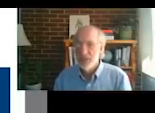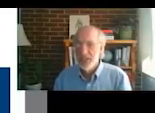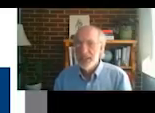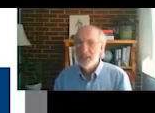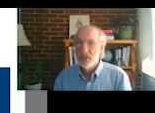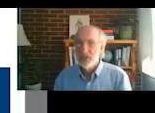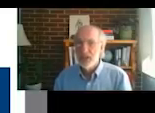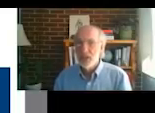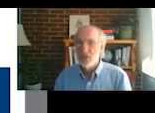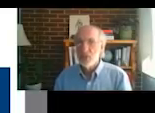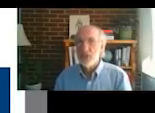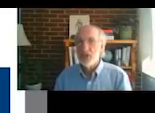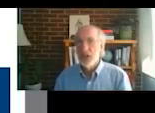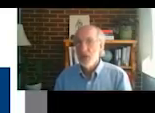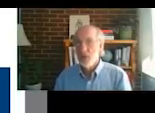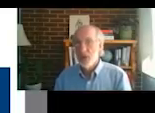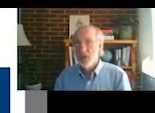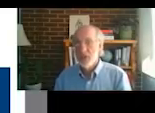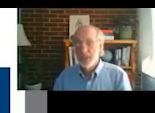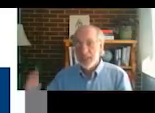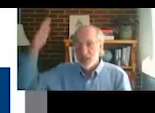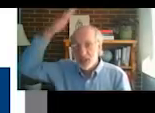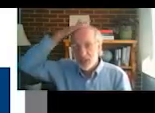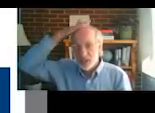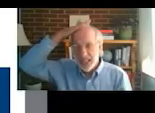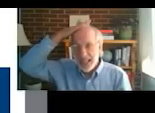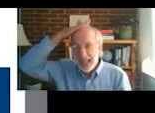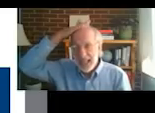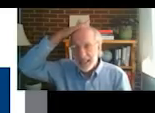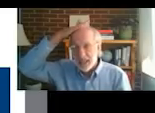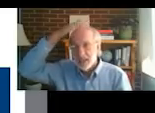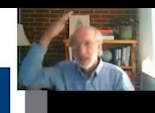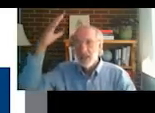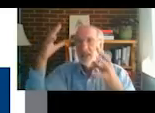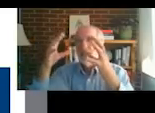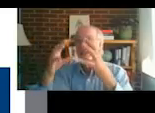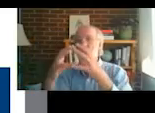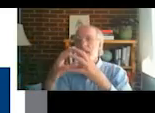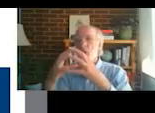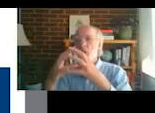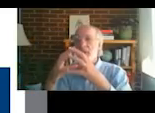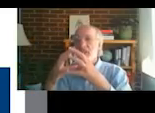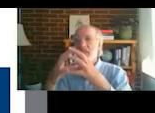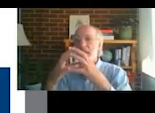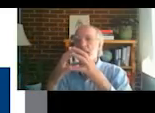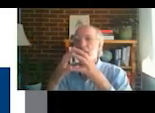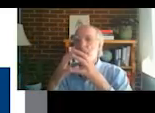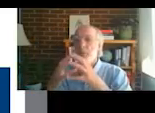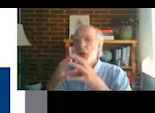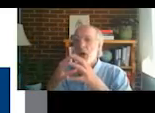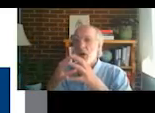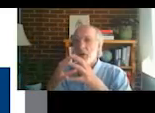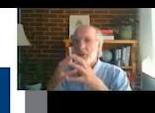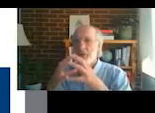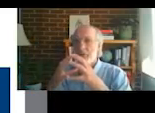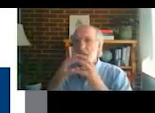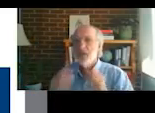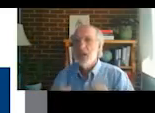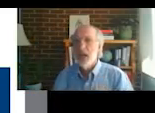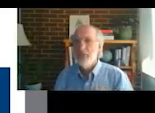teaching them. As a result, when the child wants something else, such as the hat, they may only say